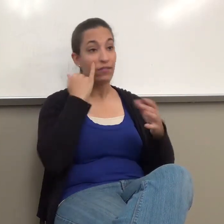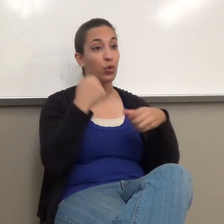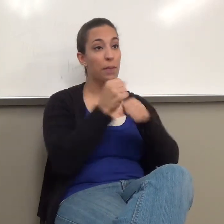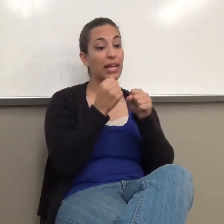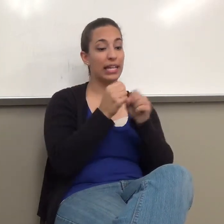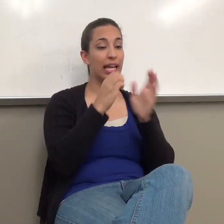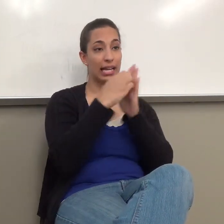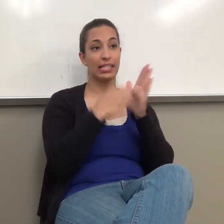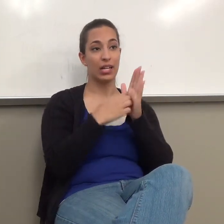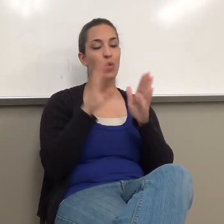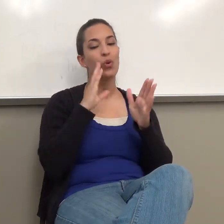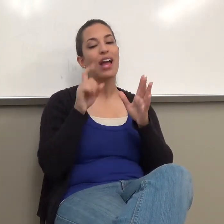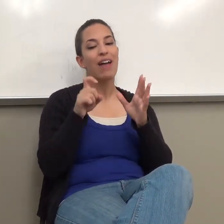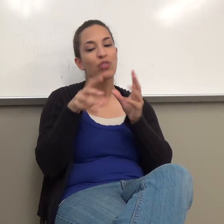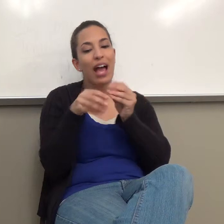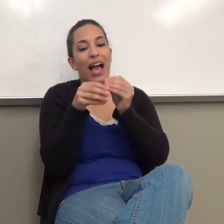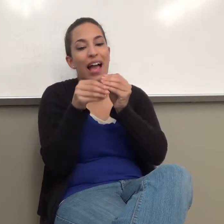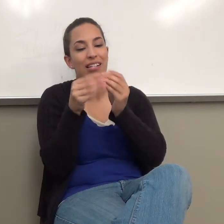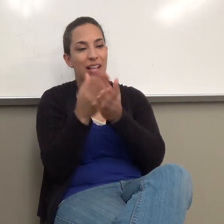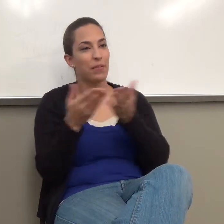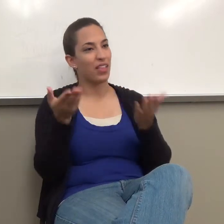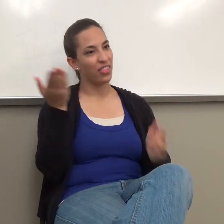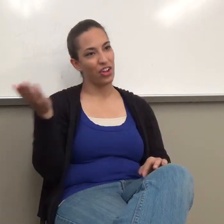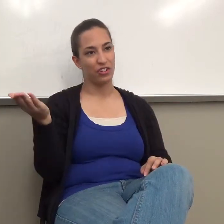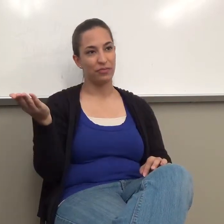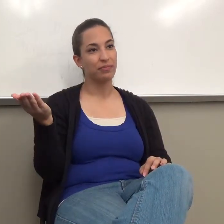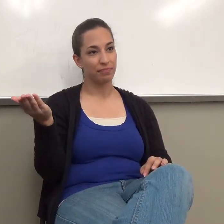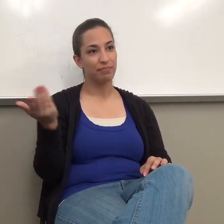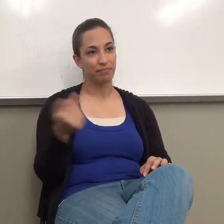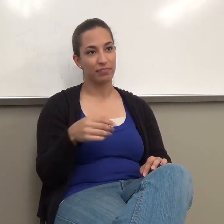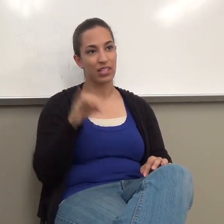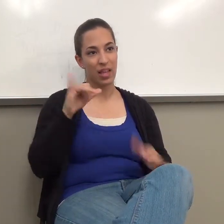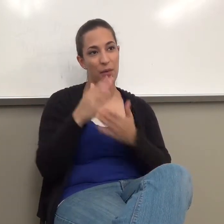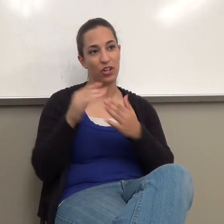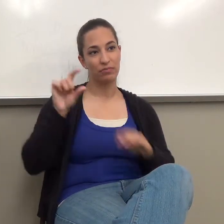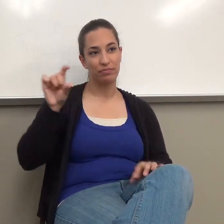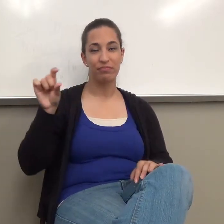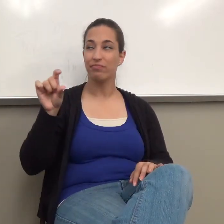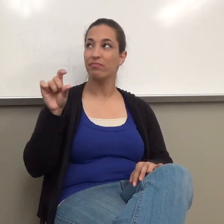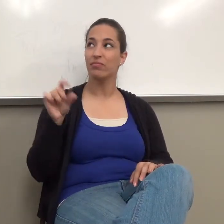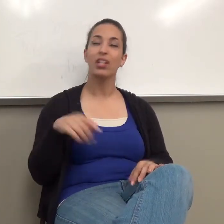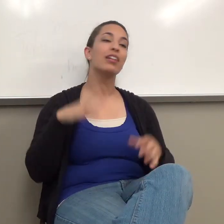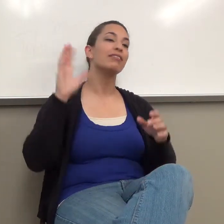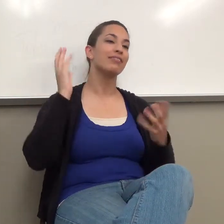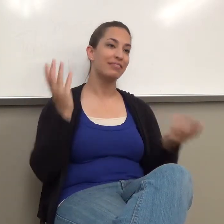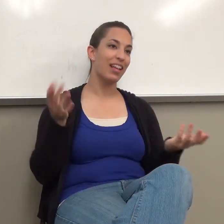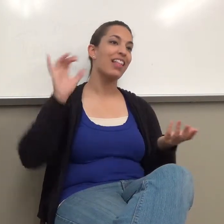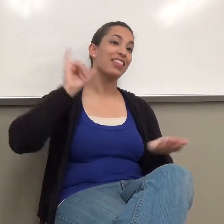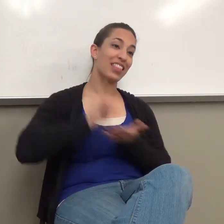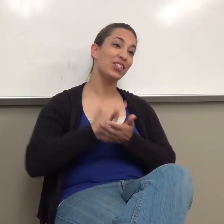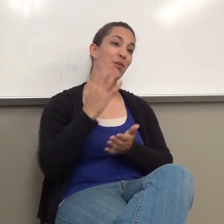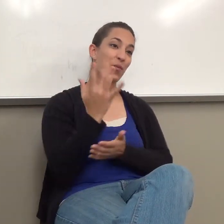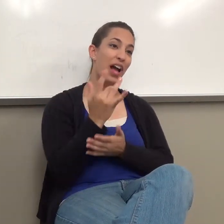Good catch. I know. This is why teachers end up writing their own